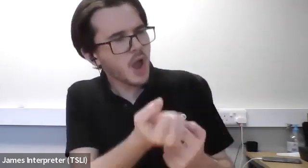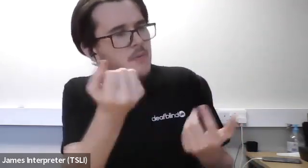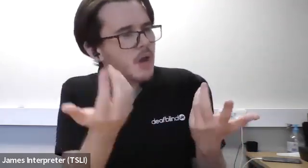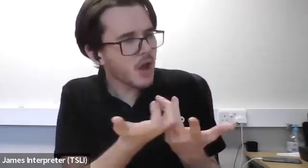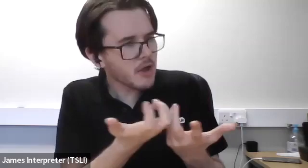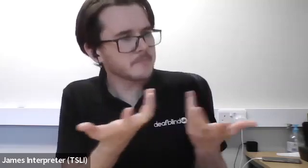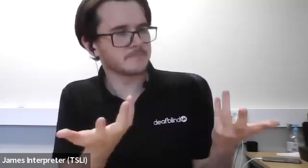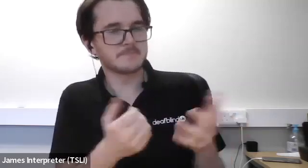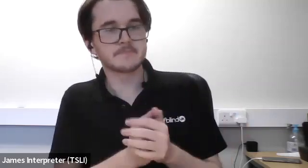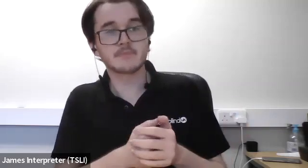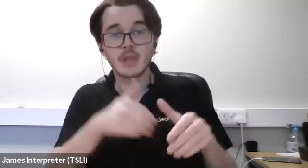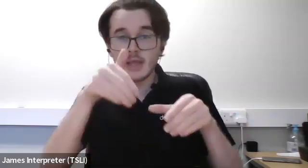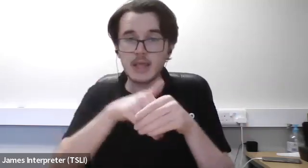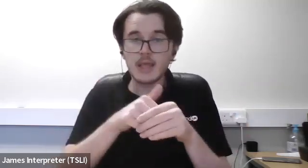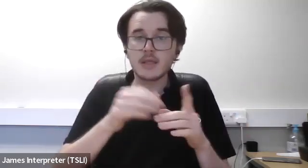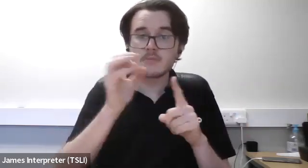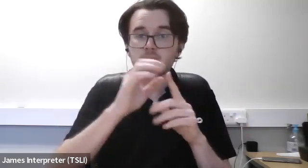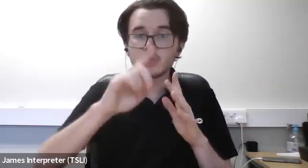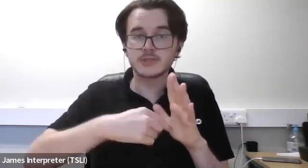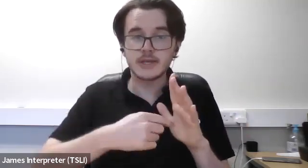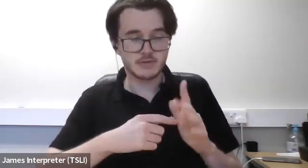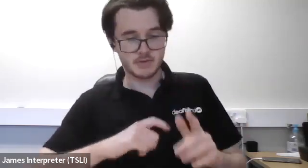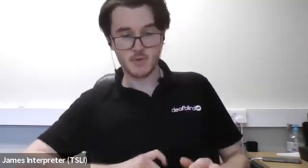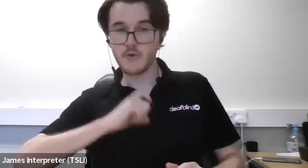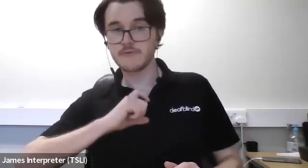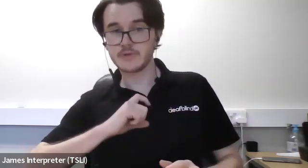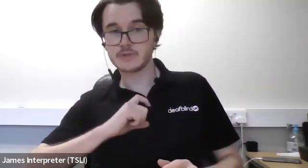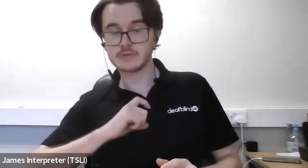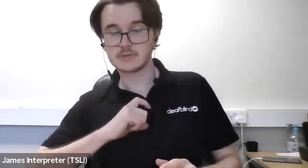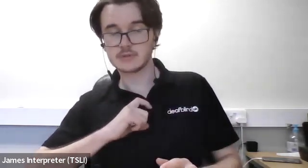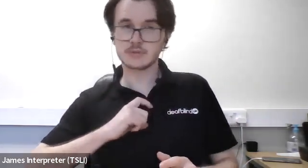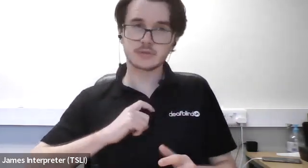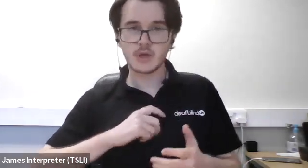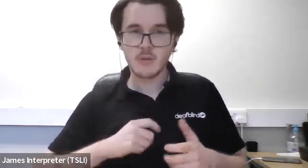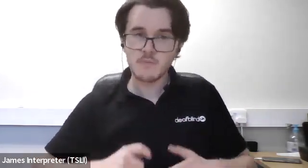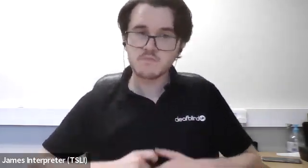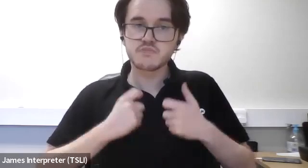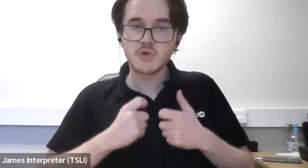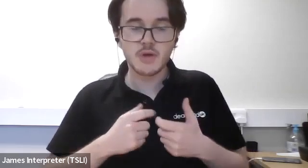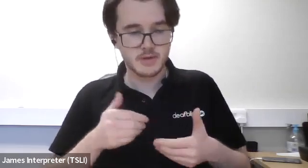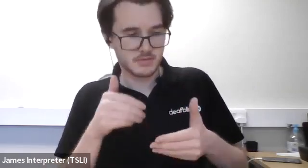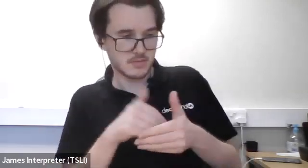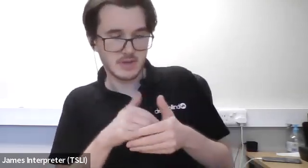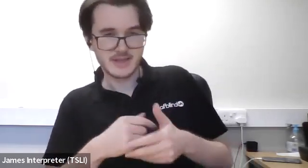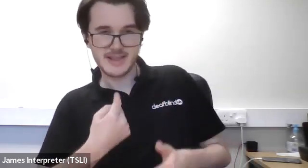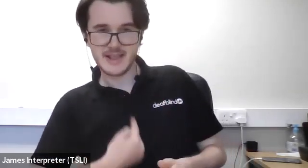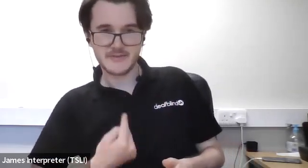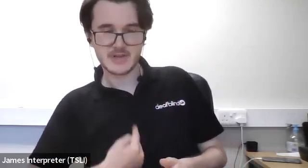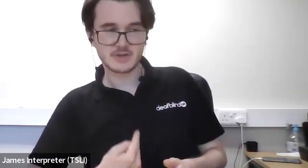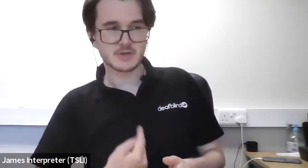Within our project, the confidence and motivation side of things is dealt with through individual support from a project